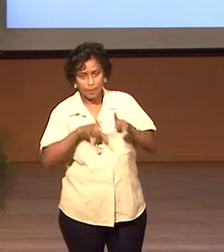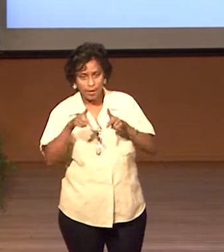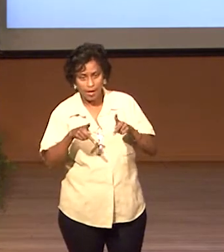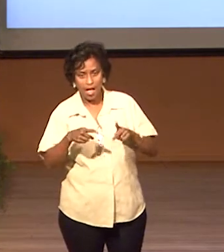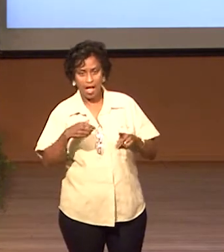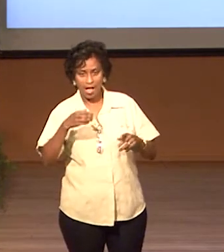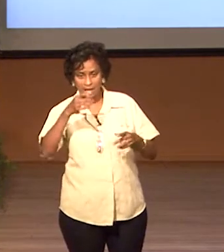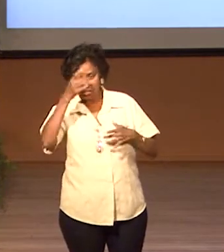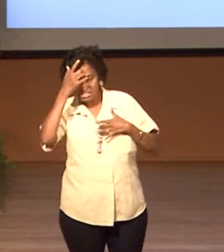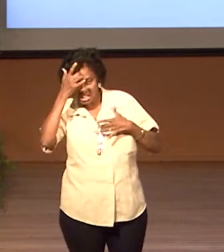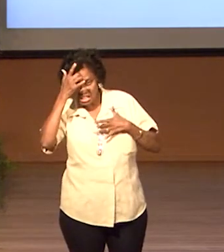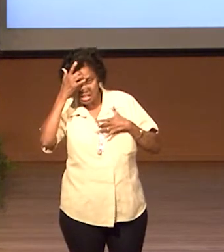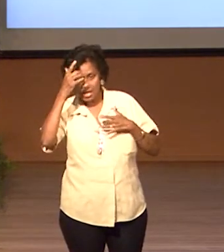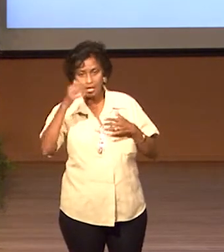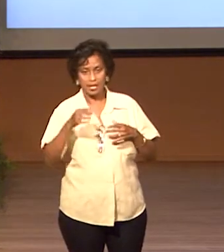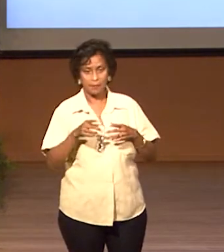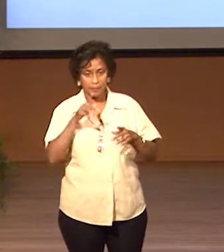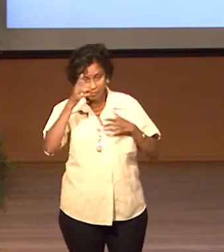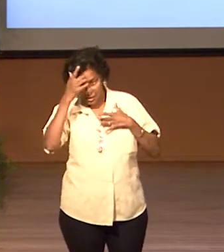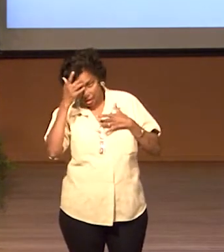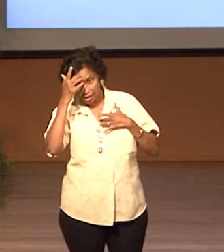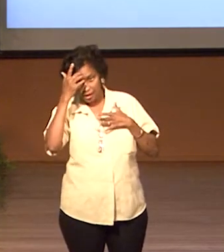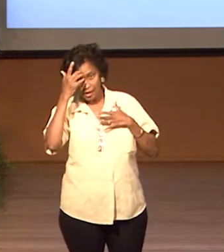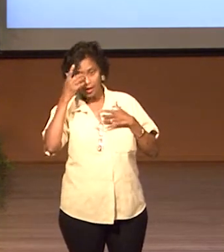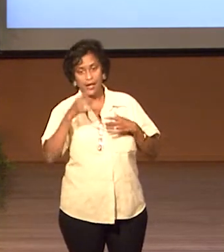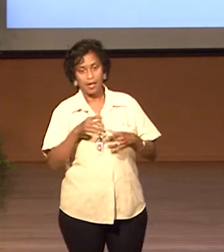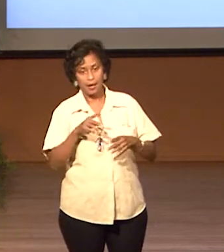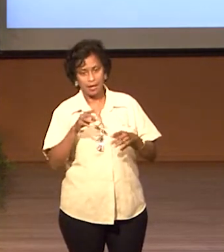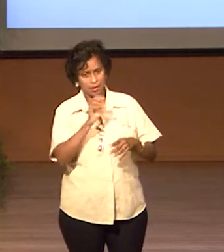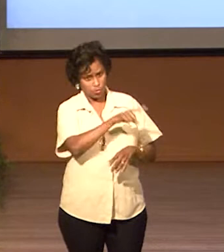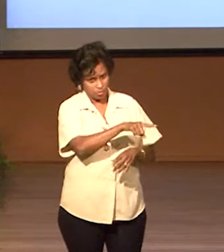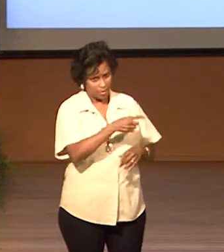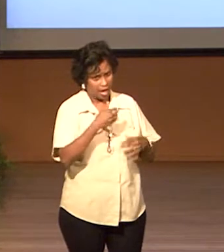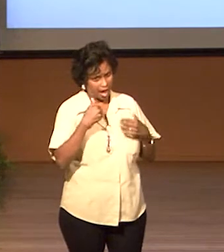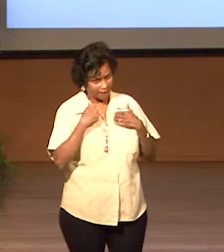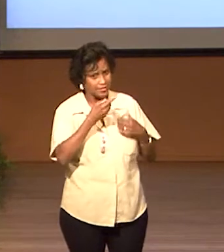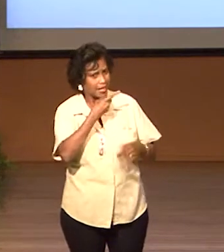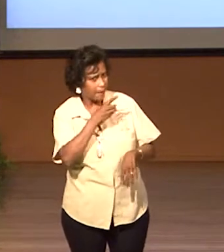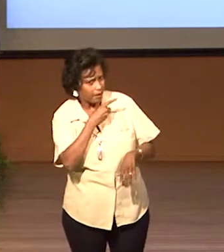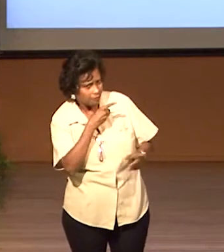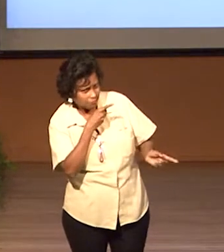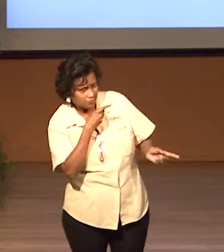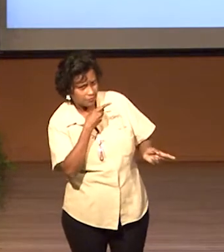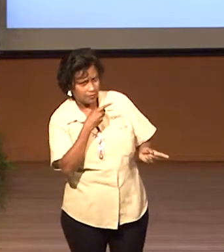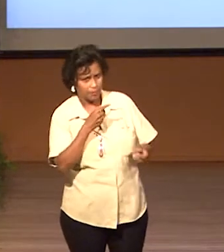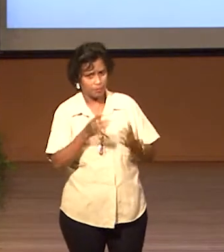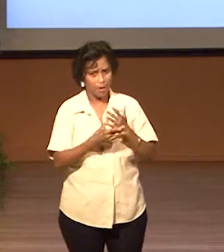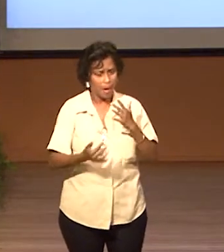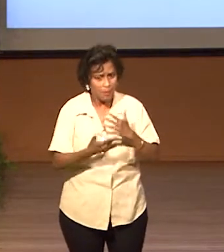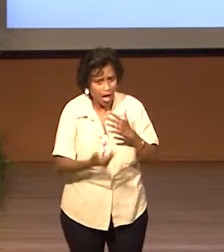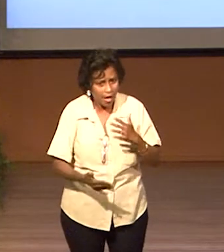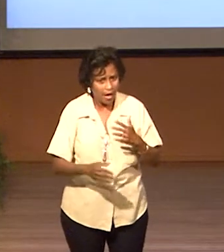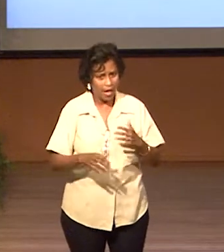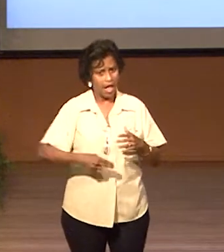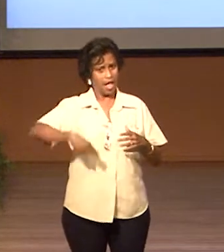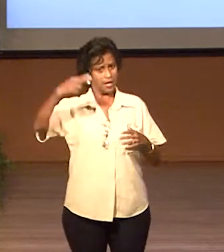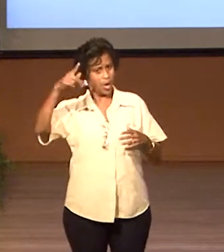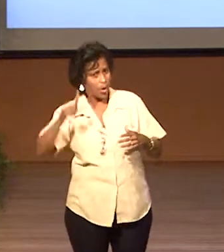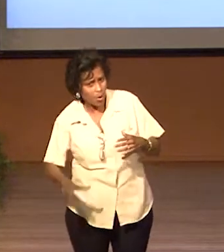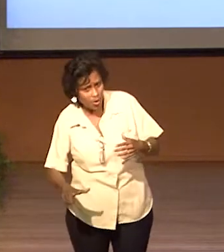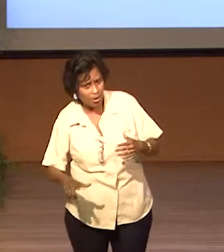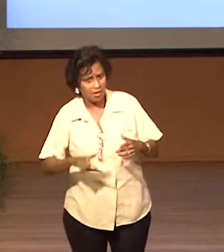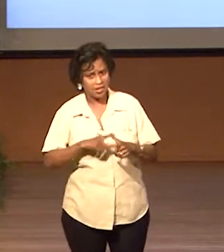need to be told, the people around them need to be told that they have diabetes and their blood sugar is high or low, and then everybody gets to know that you